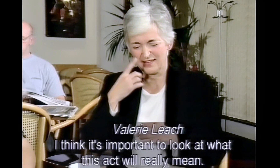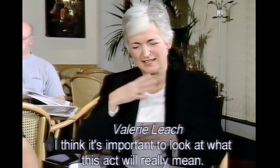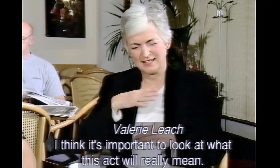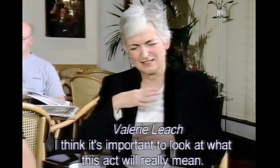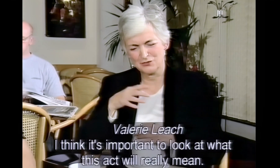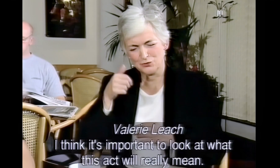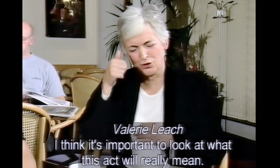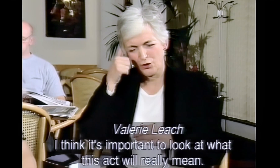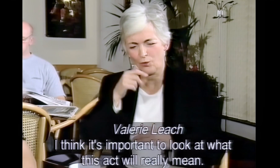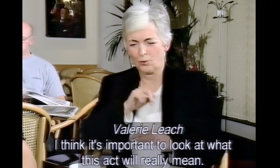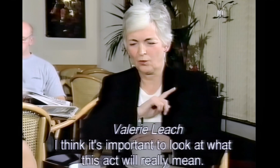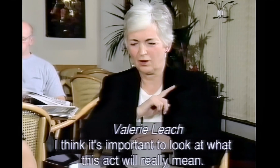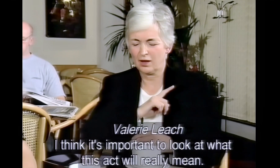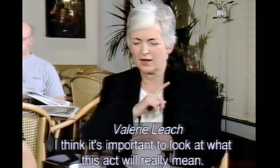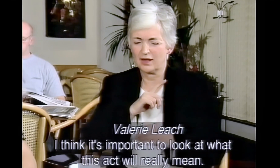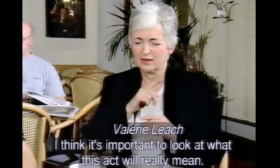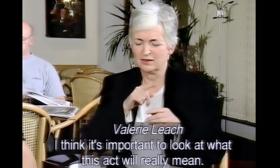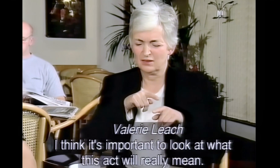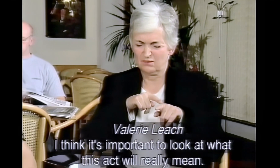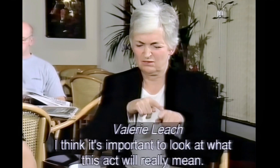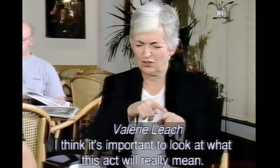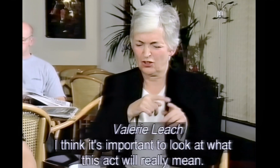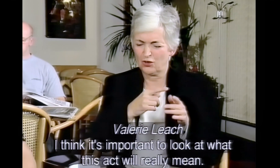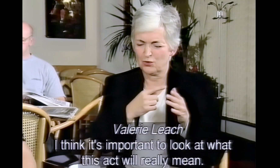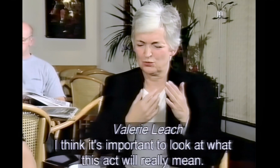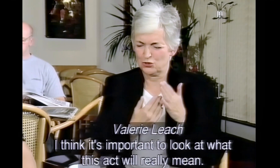I think it's important to look at what this act will really mean.